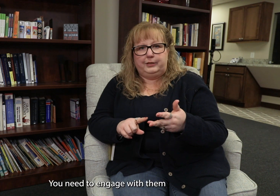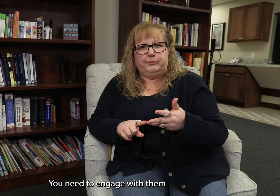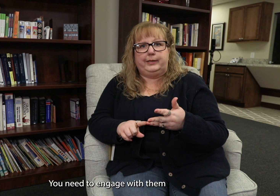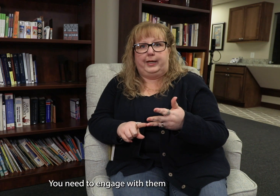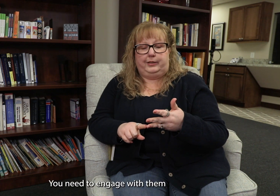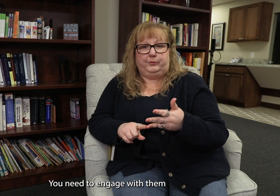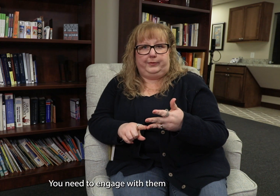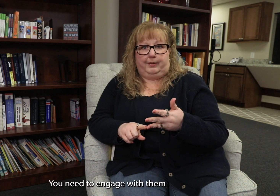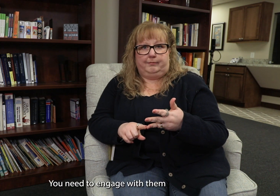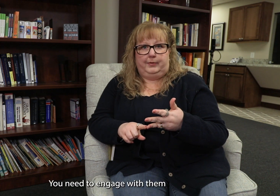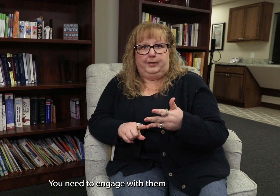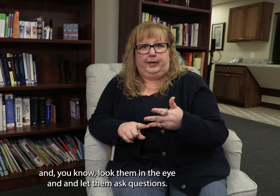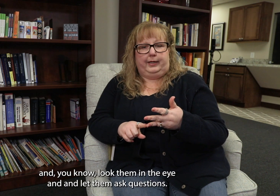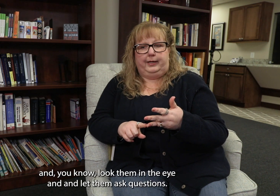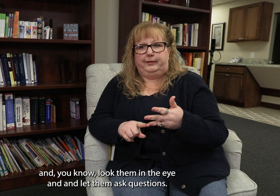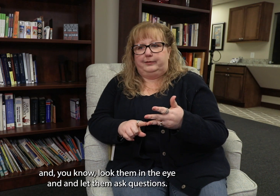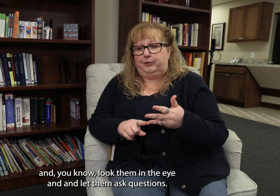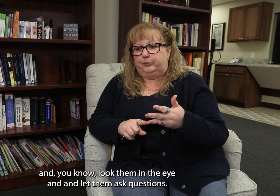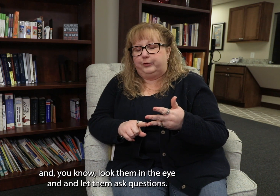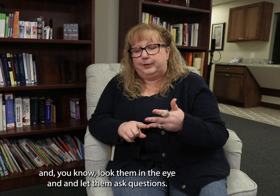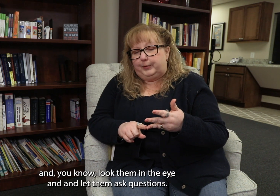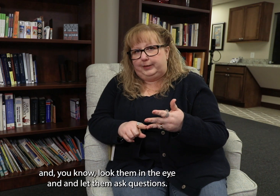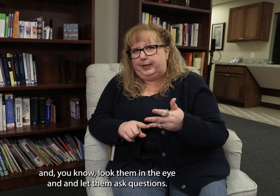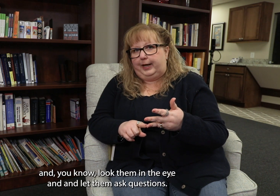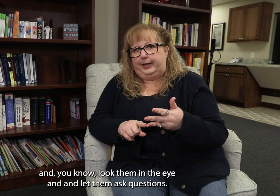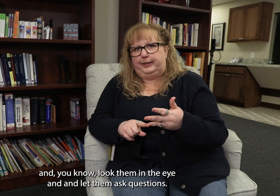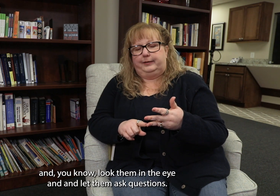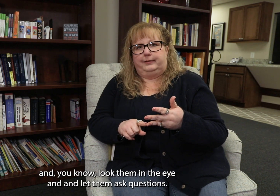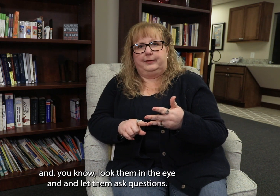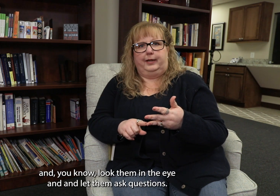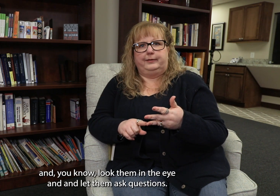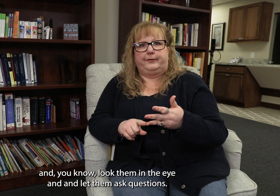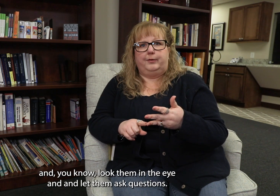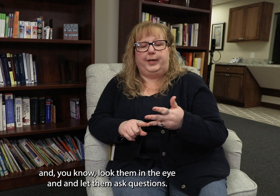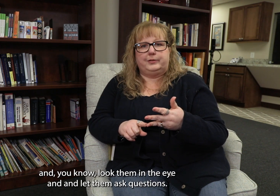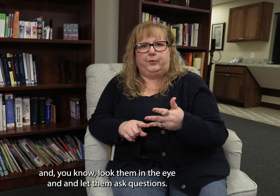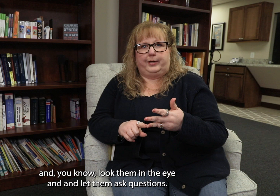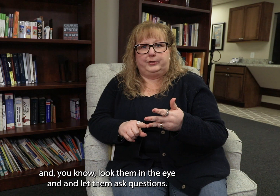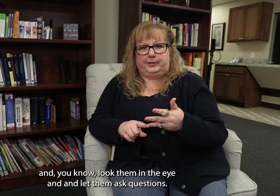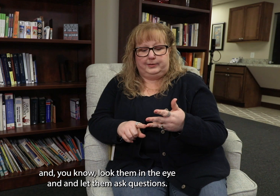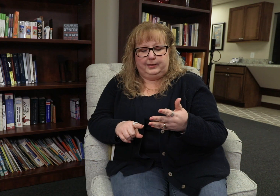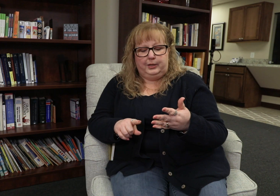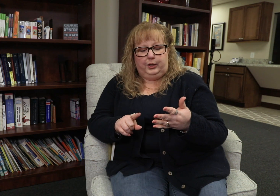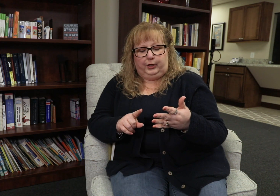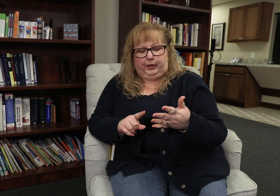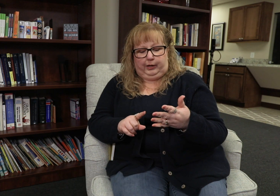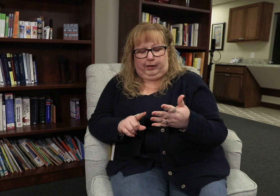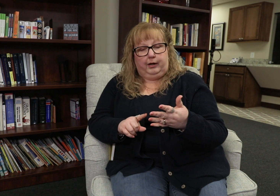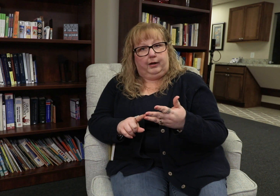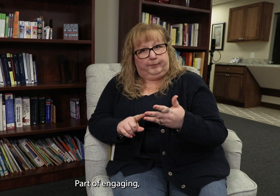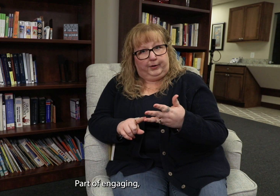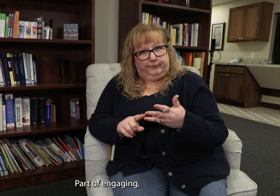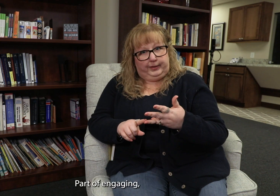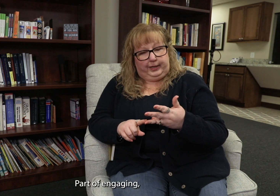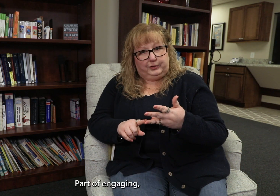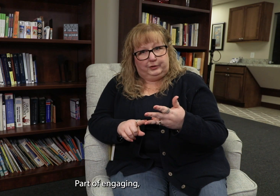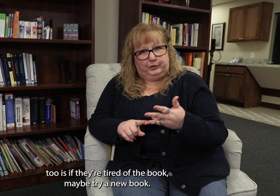to engage with them and, you know, look them in the eye and let them ask questions. Part of engaging too